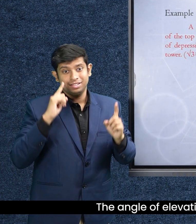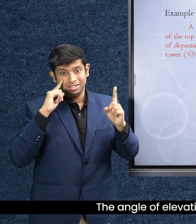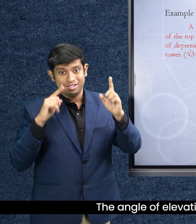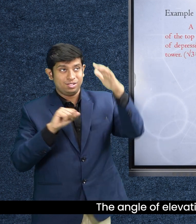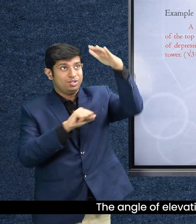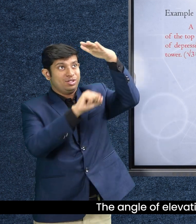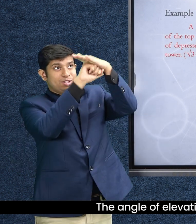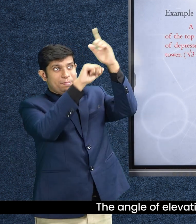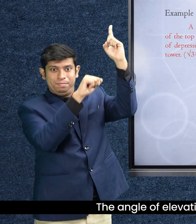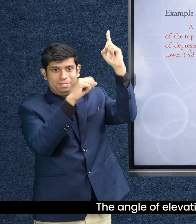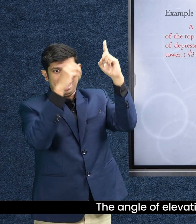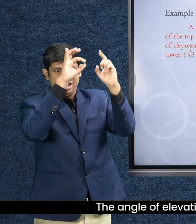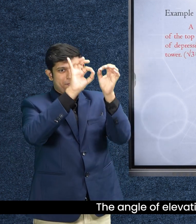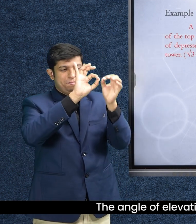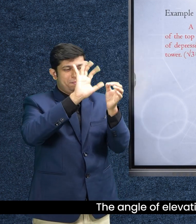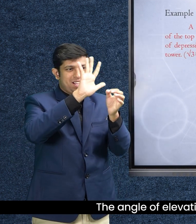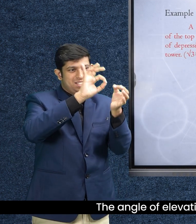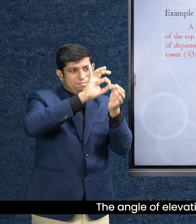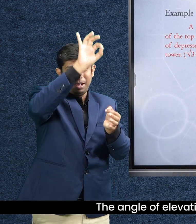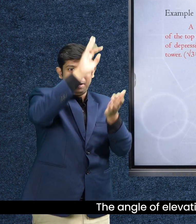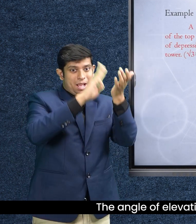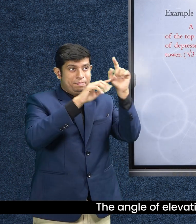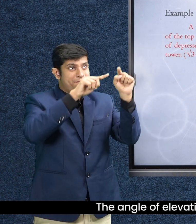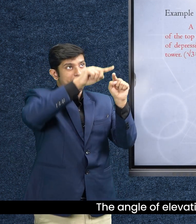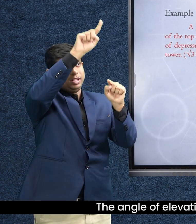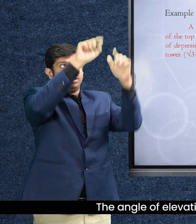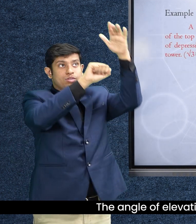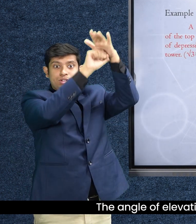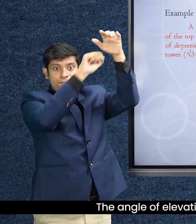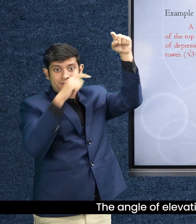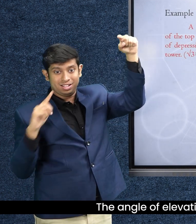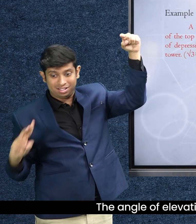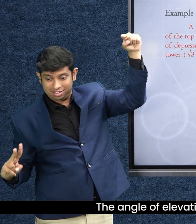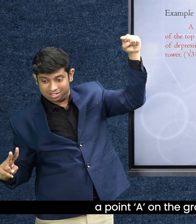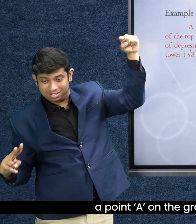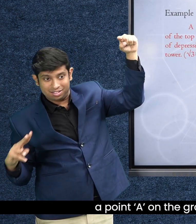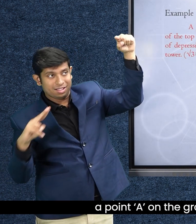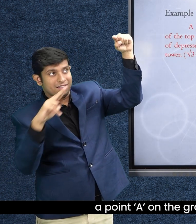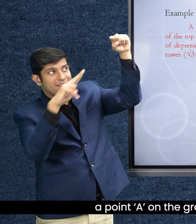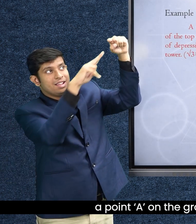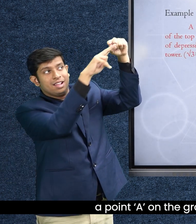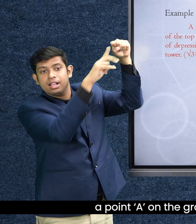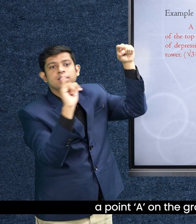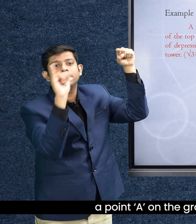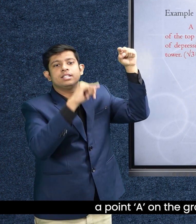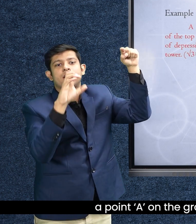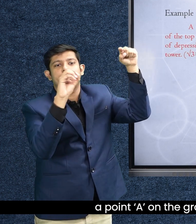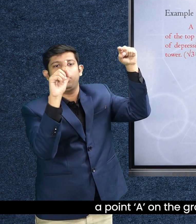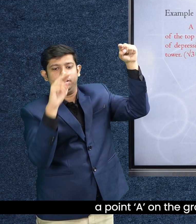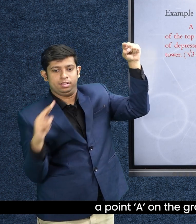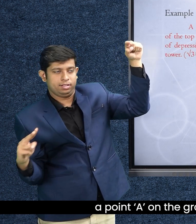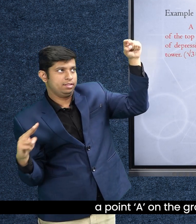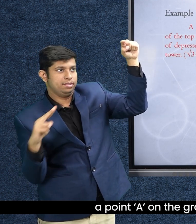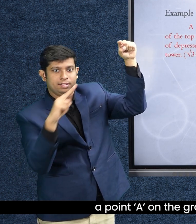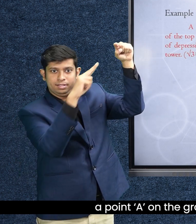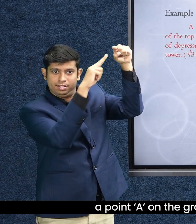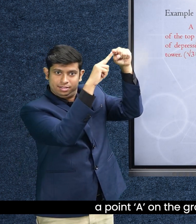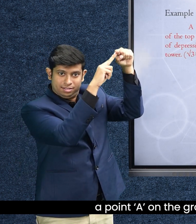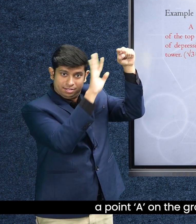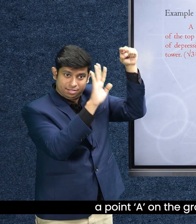The angle of elevation of the top of the pole observed from a point A on the ground is 60 degrees, and